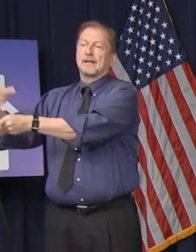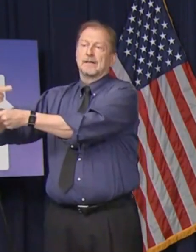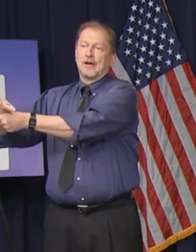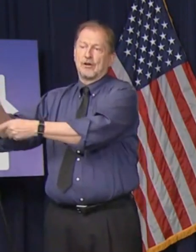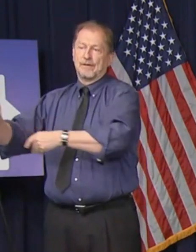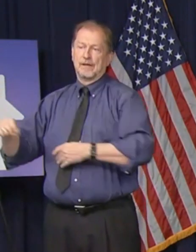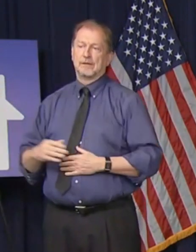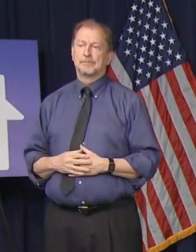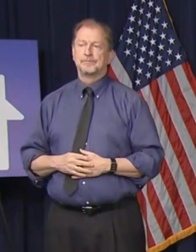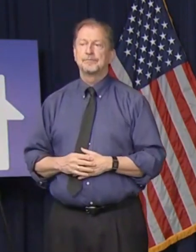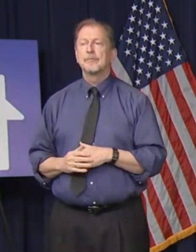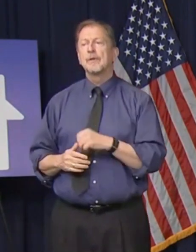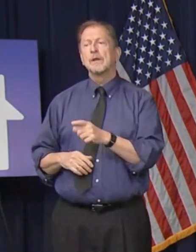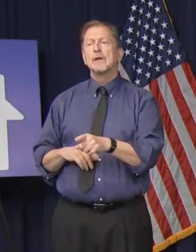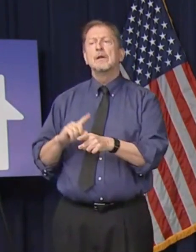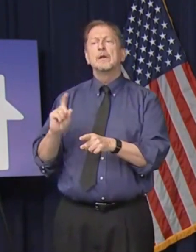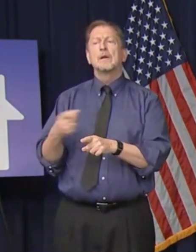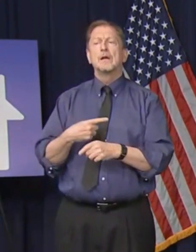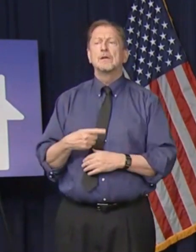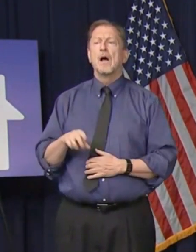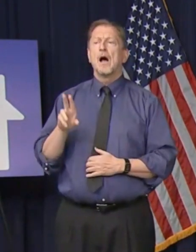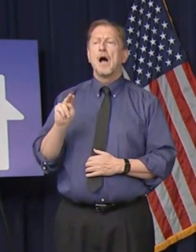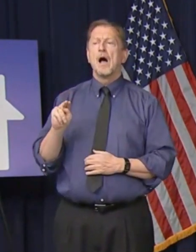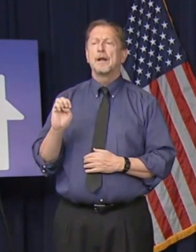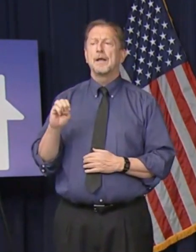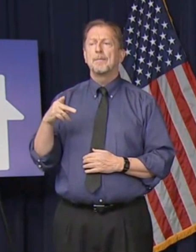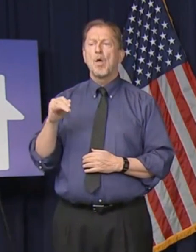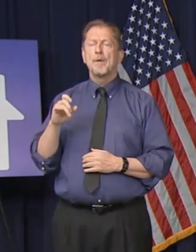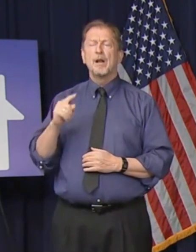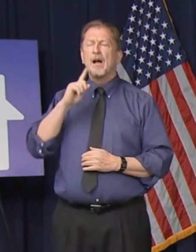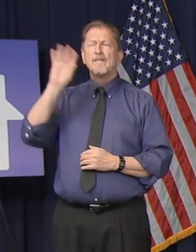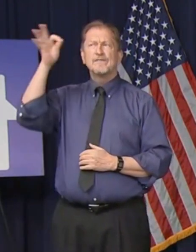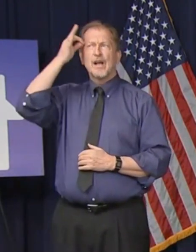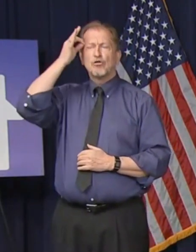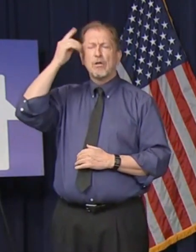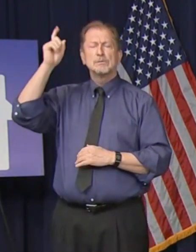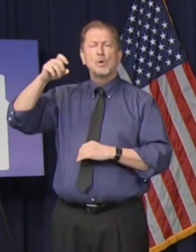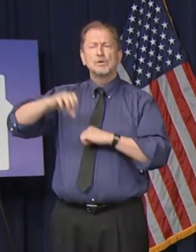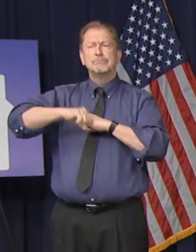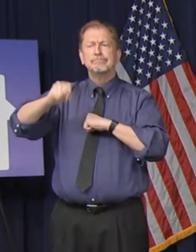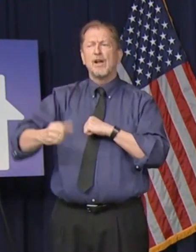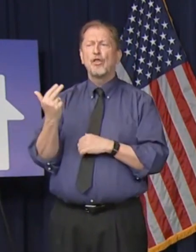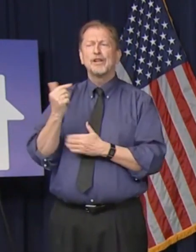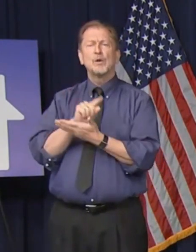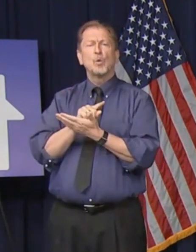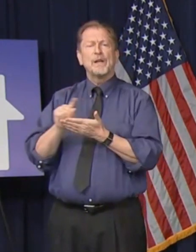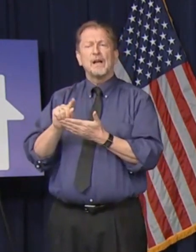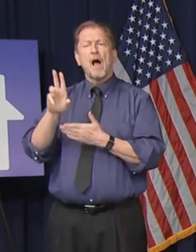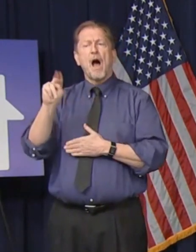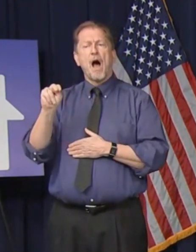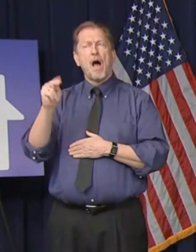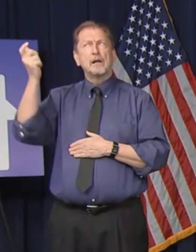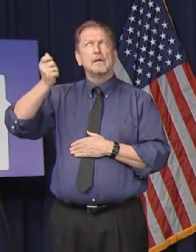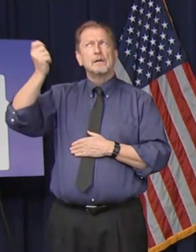about unemployment. When will the 13-week federal unemployment extension be implemented?